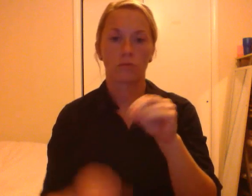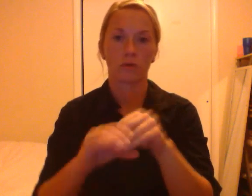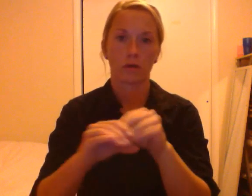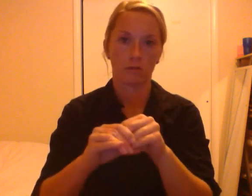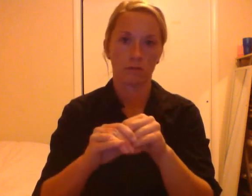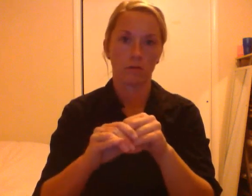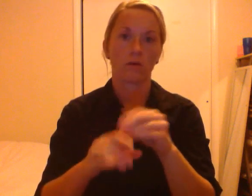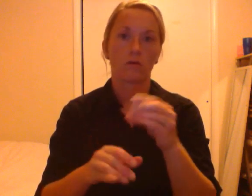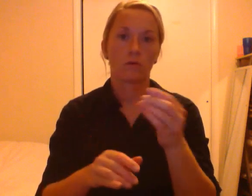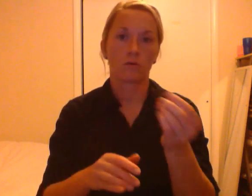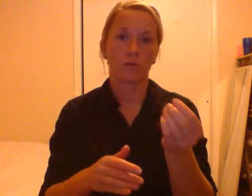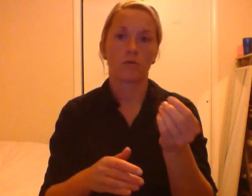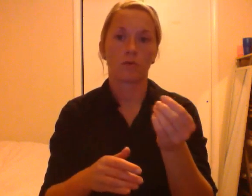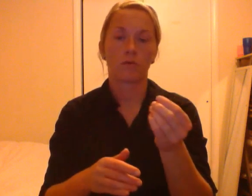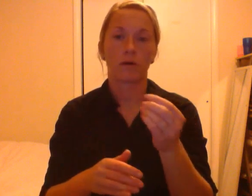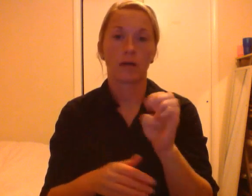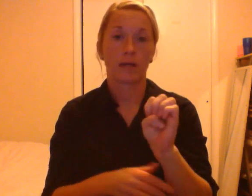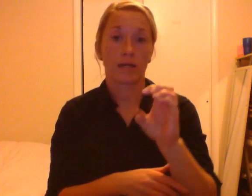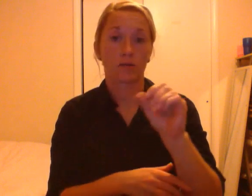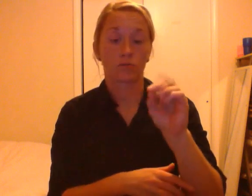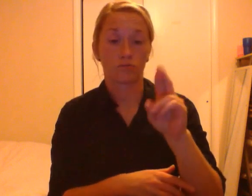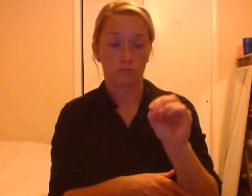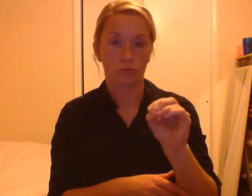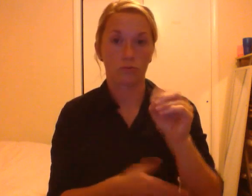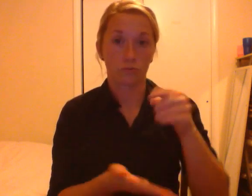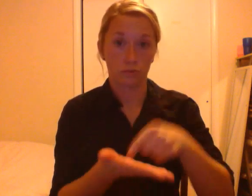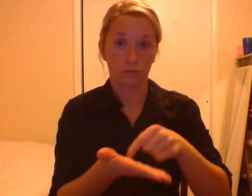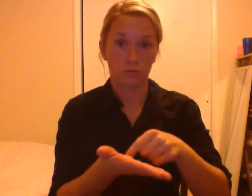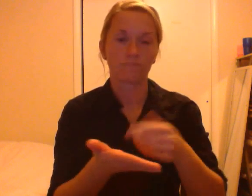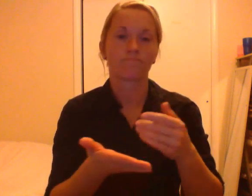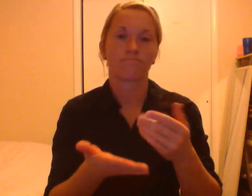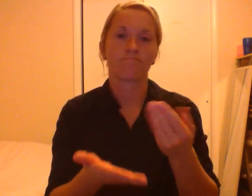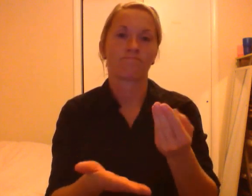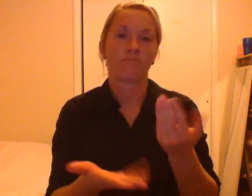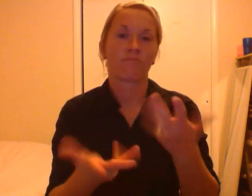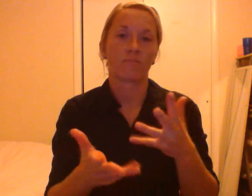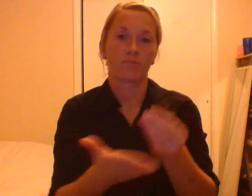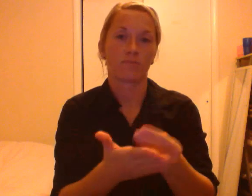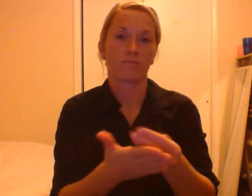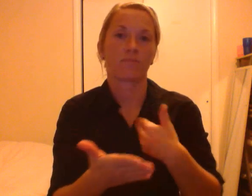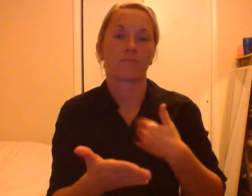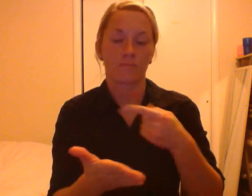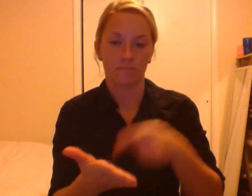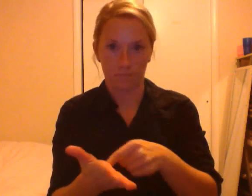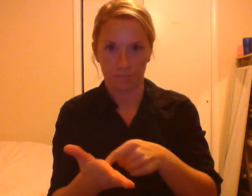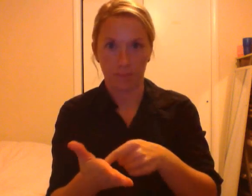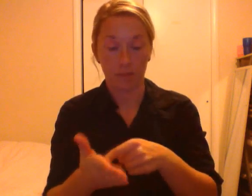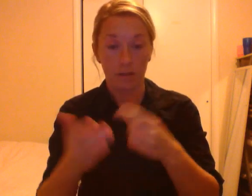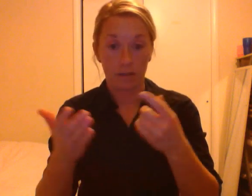it. Now, let me summarize once again. When you're purchasing the home, the total purchase